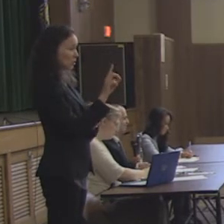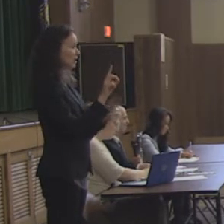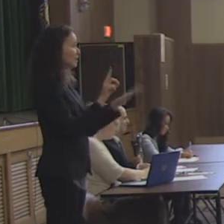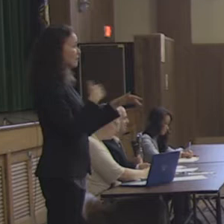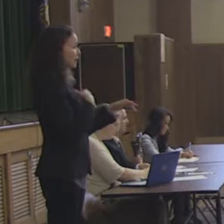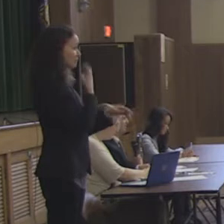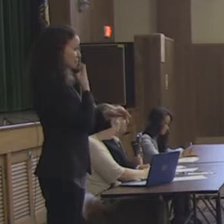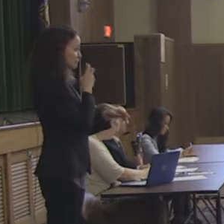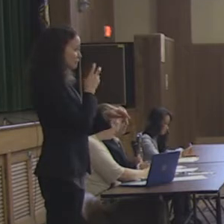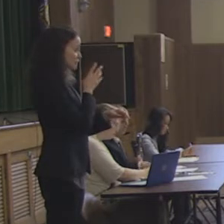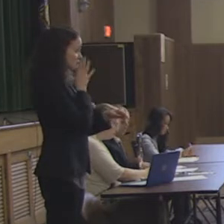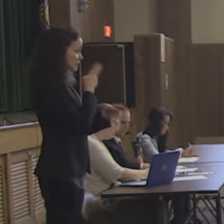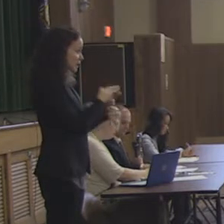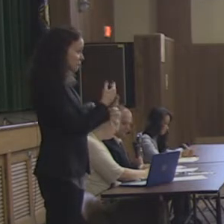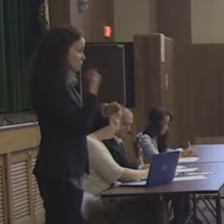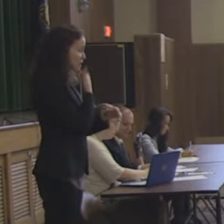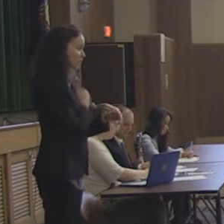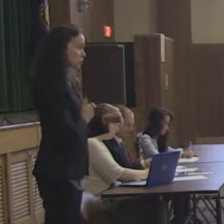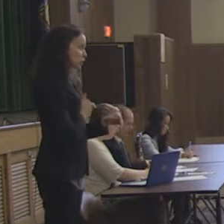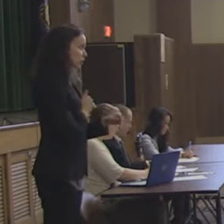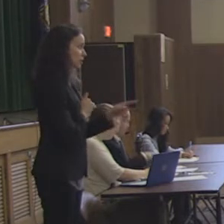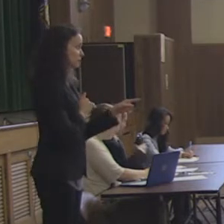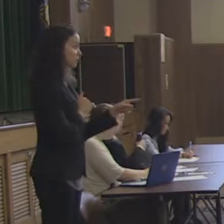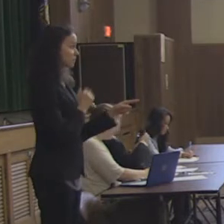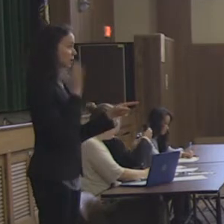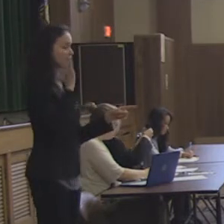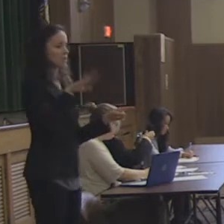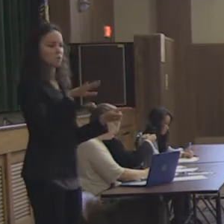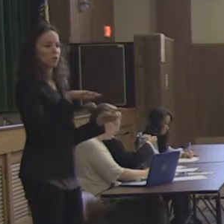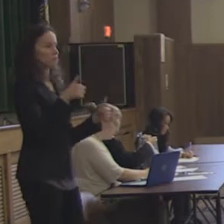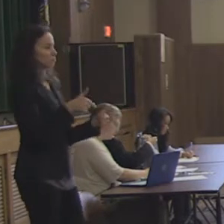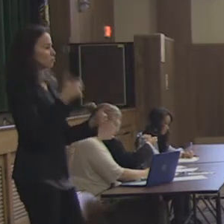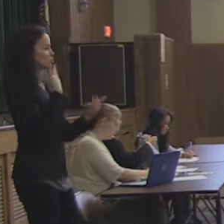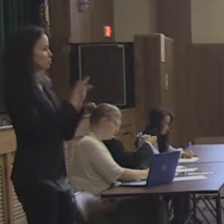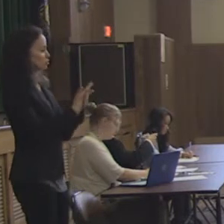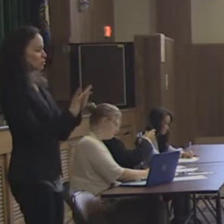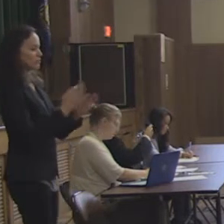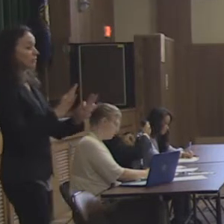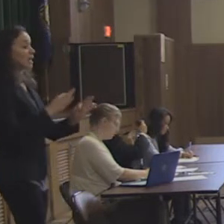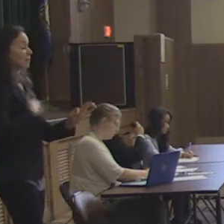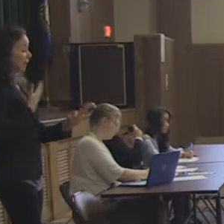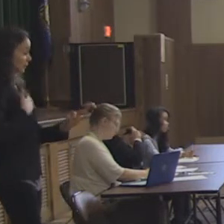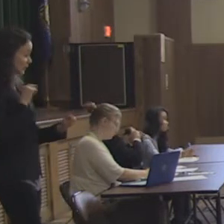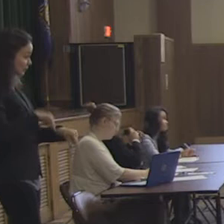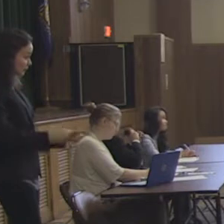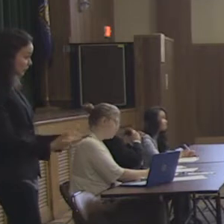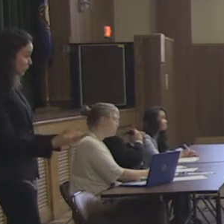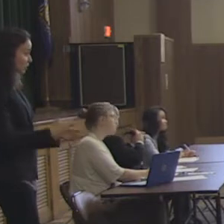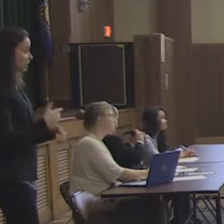names. Cynthia Greenwood. Hi, you did a good job. It's a pleasure to be here. My